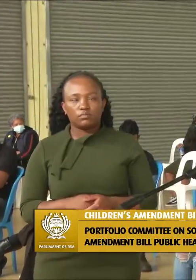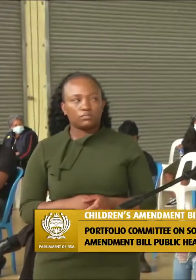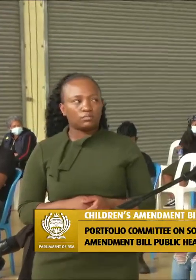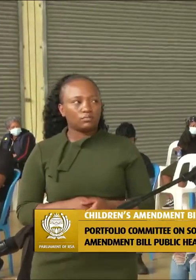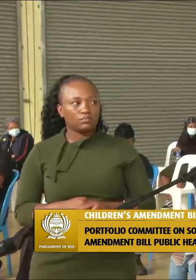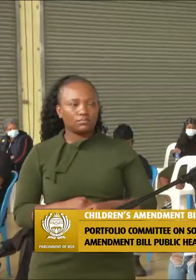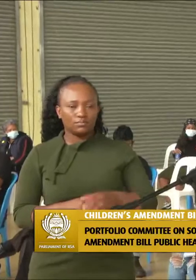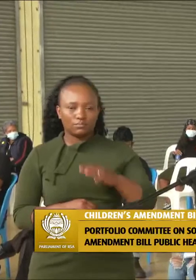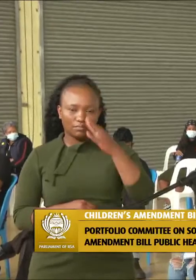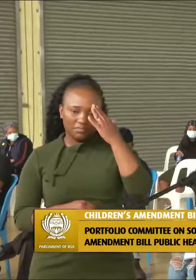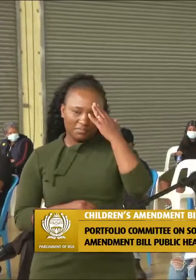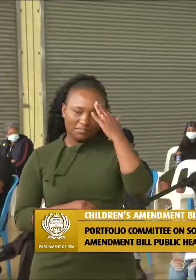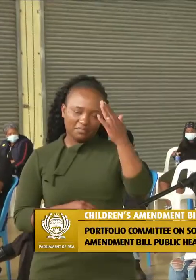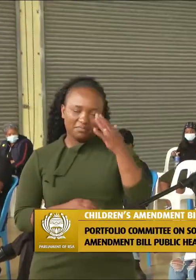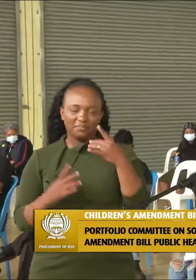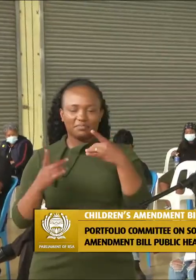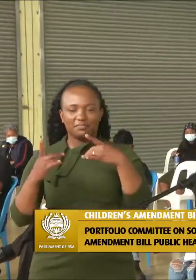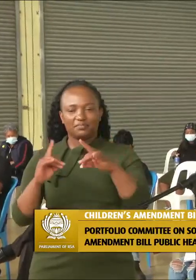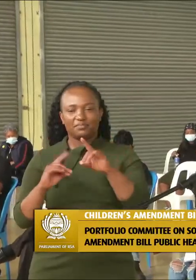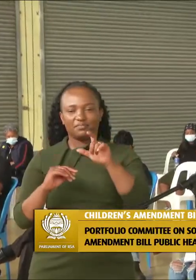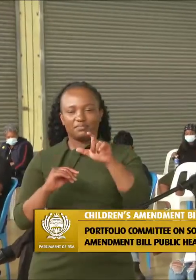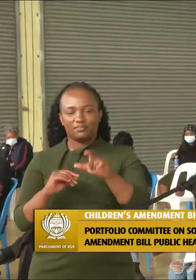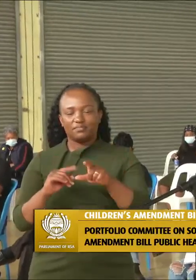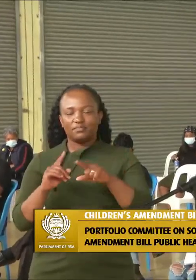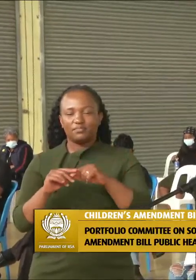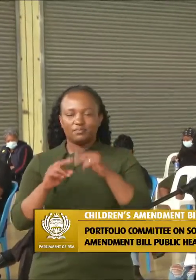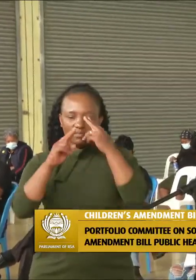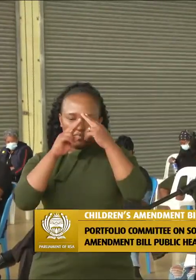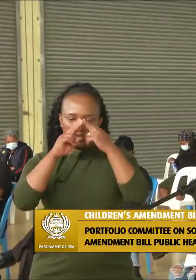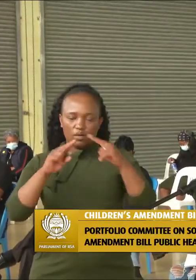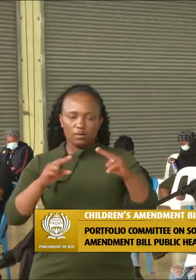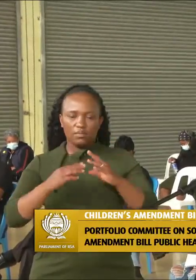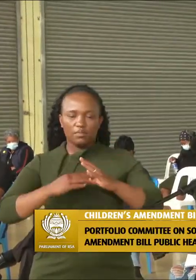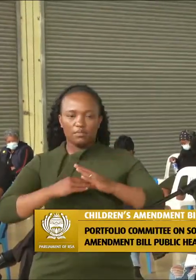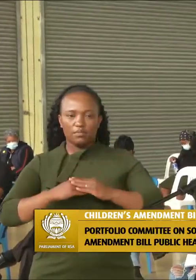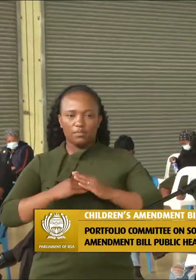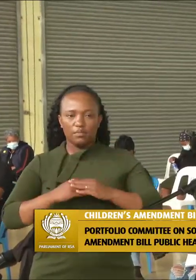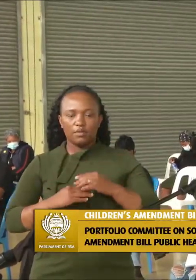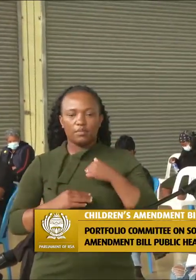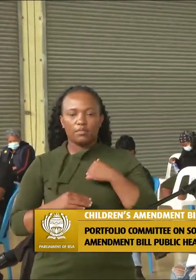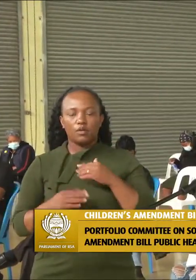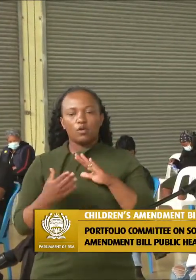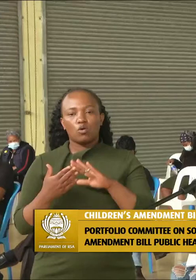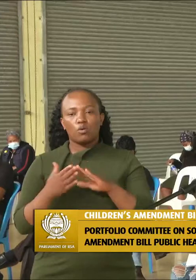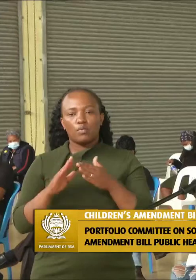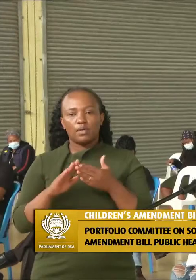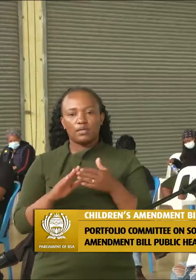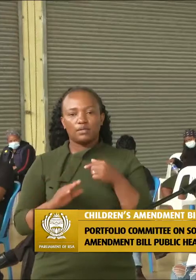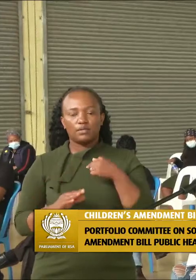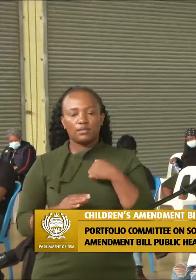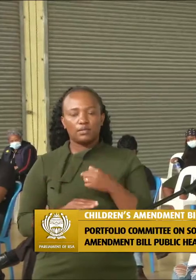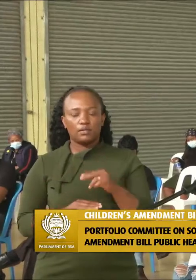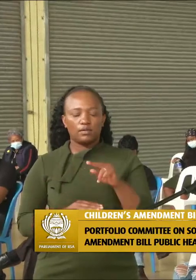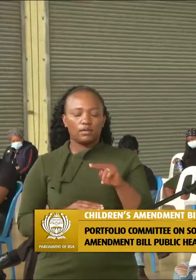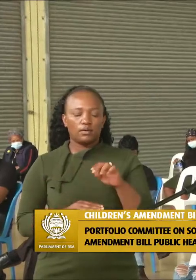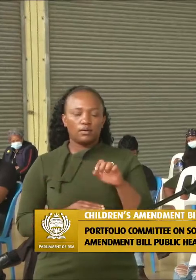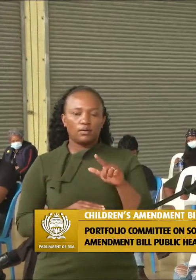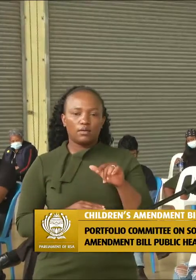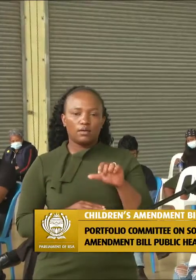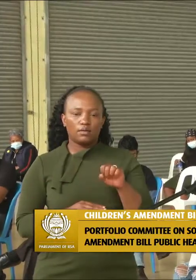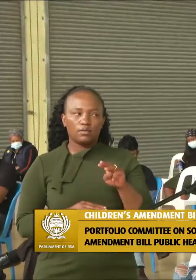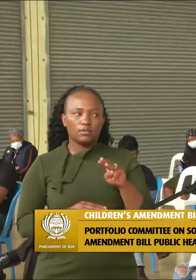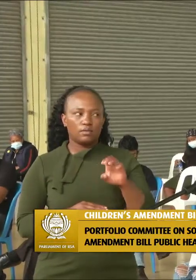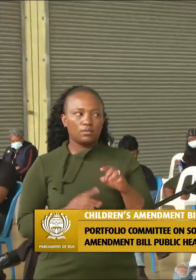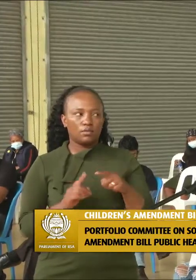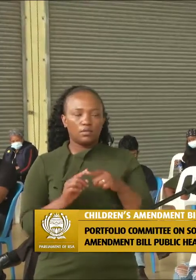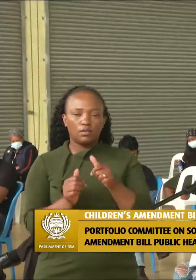good afternoon, Chair, honorable members and the community. I'm Nelsiwe Mthethwa. I'm the